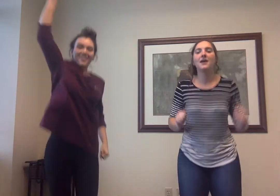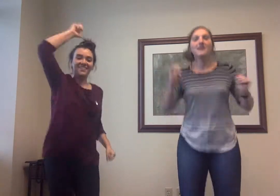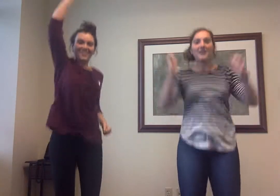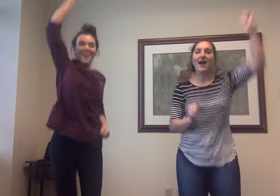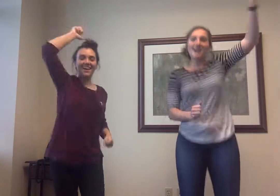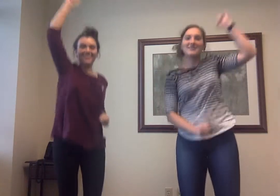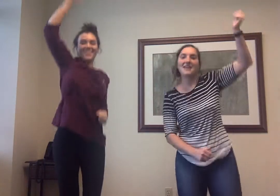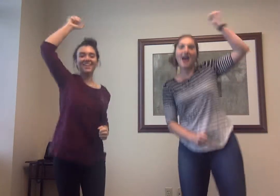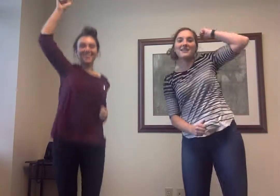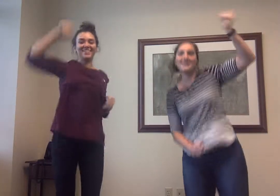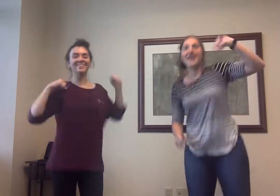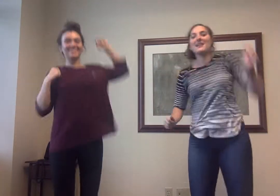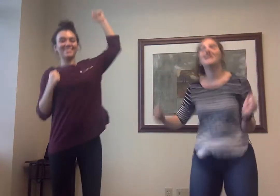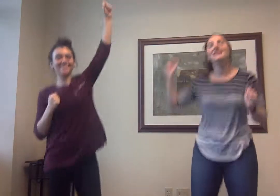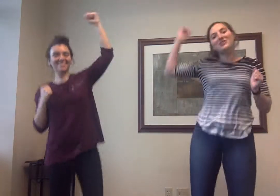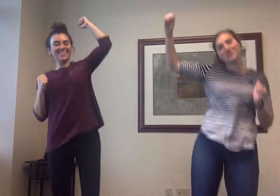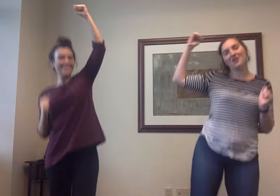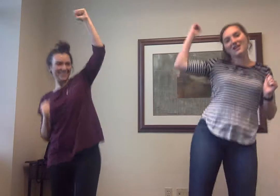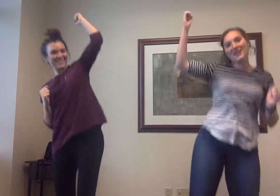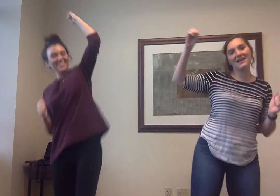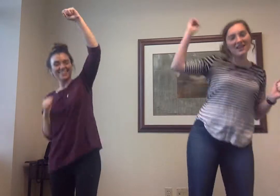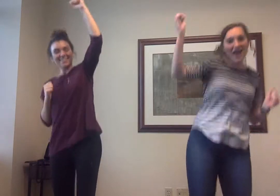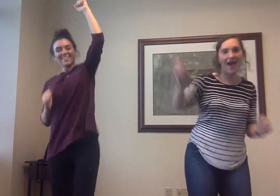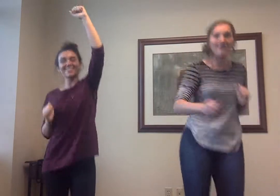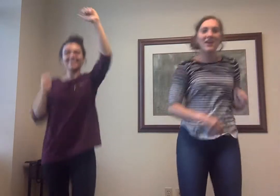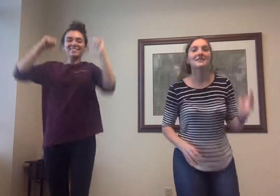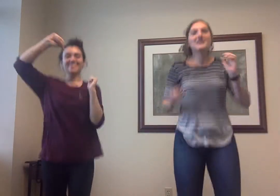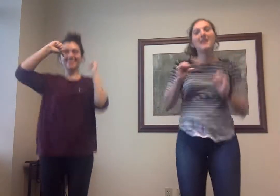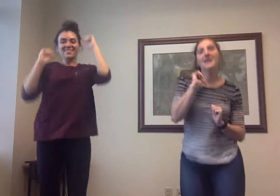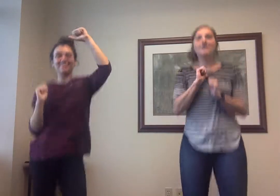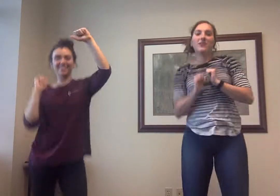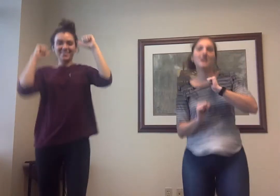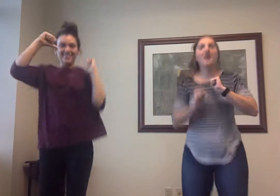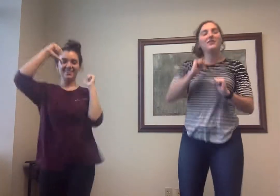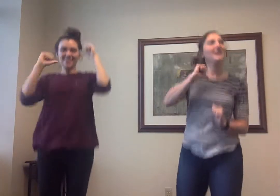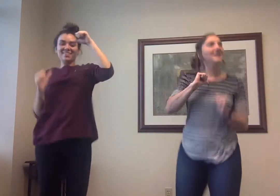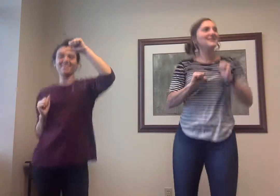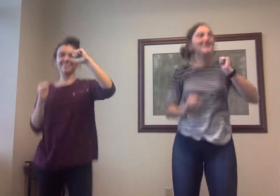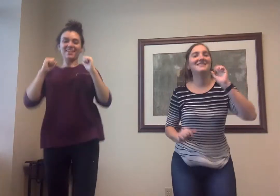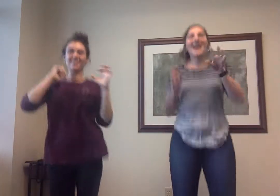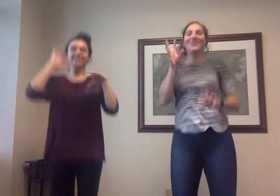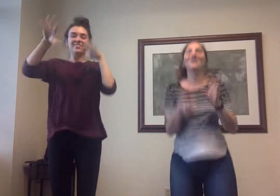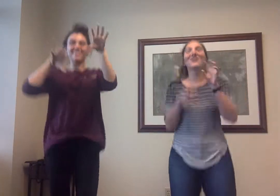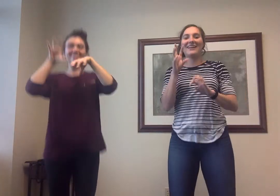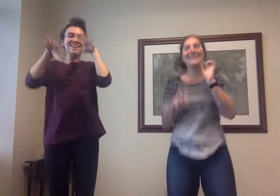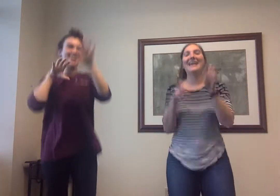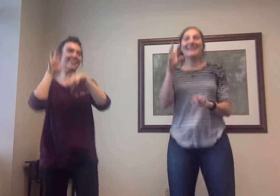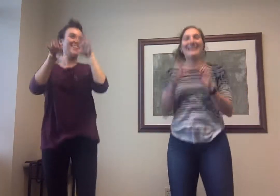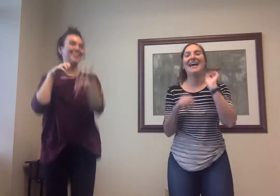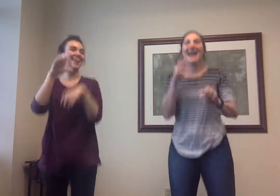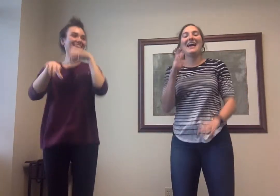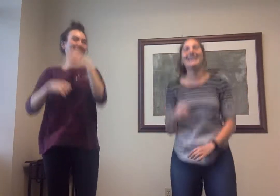God's night dead, he's surely alive. He's living on the inside of the Lord like a liar.